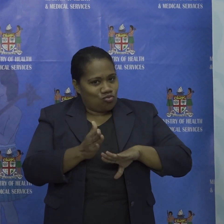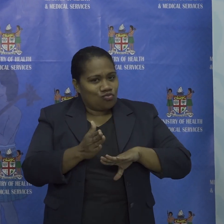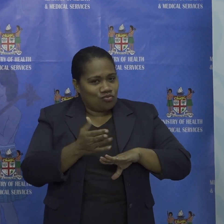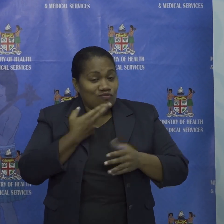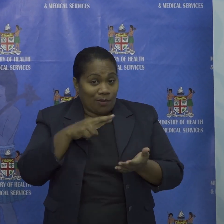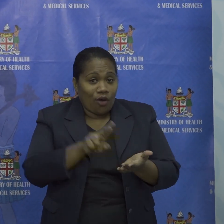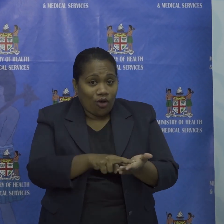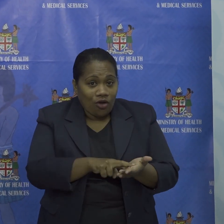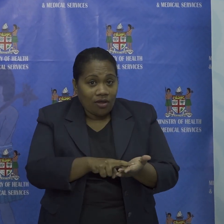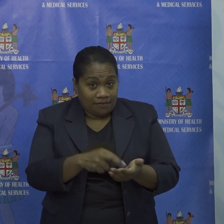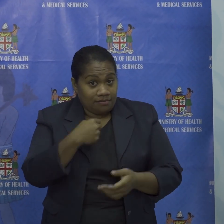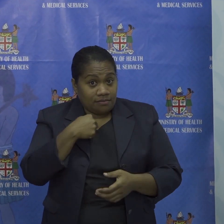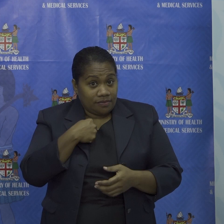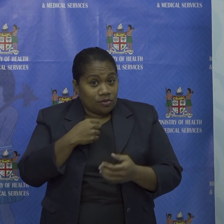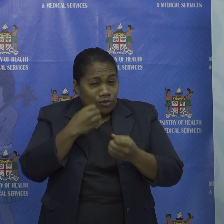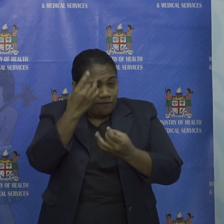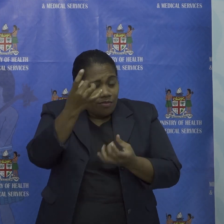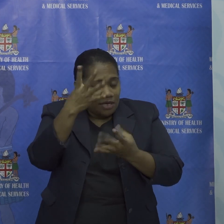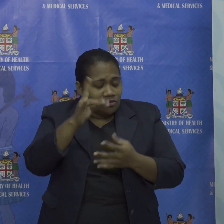I'll get to the details of that patient shortly.